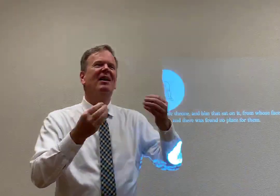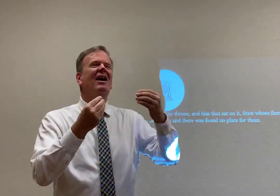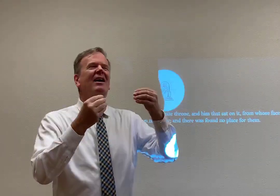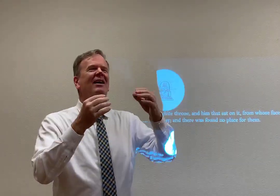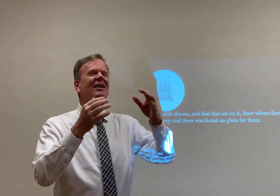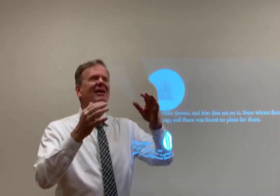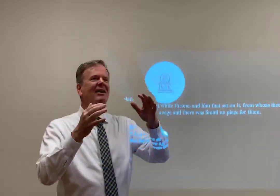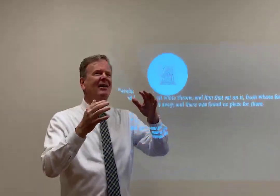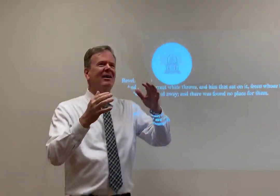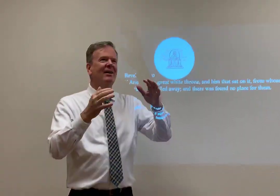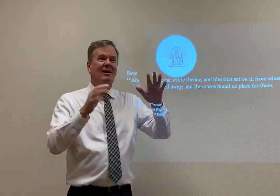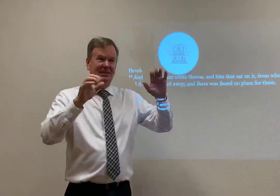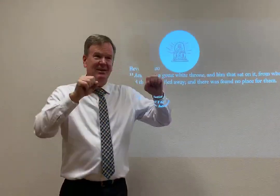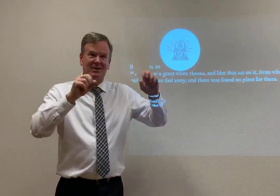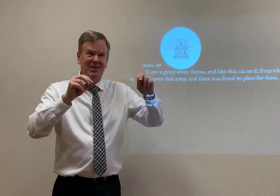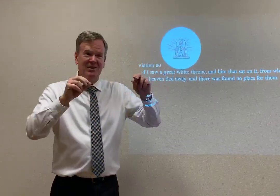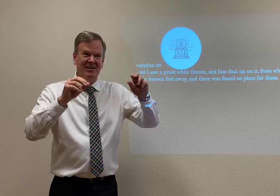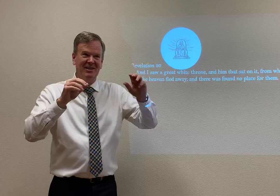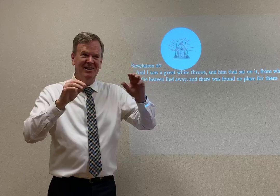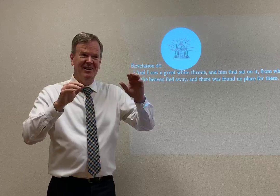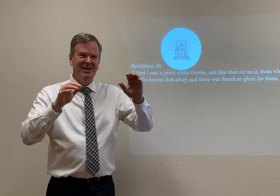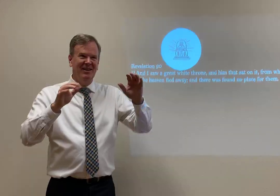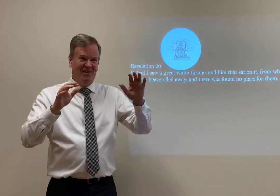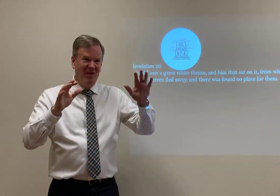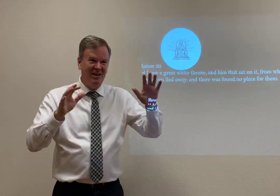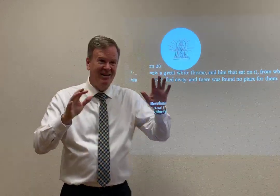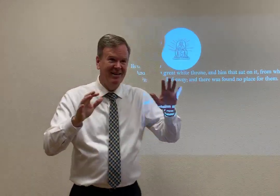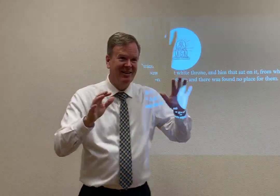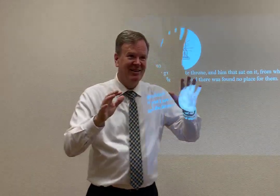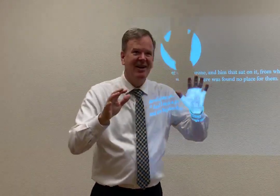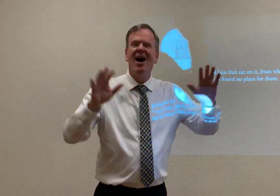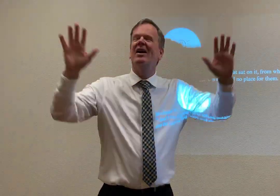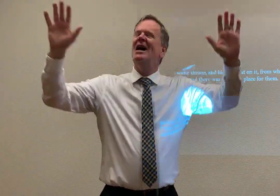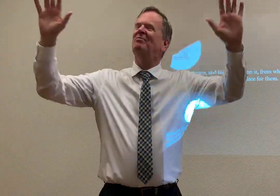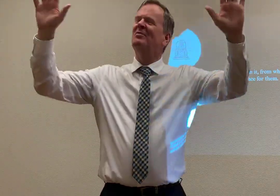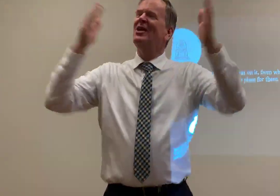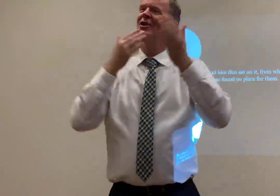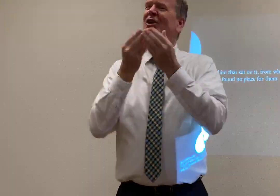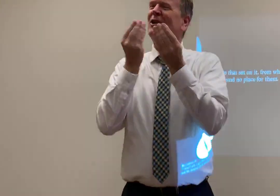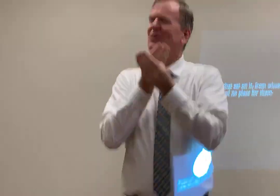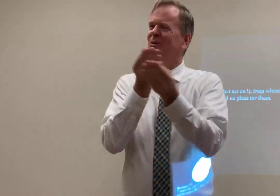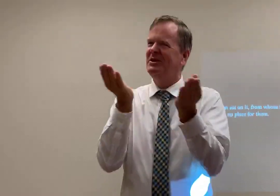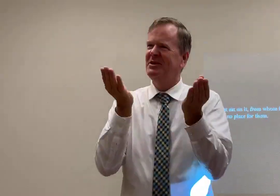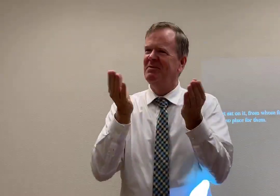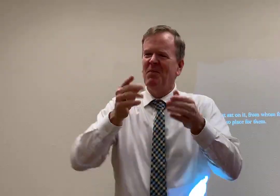Sure. I don't care. Sure. Okay. Good news.